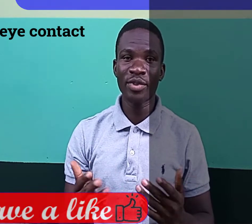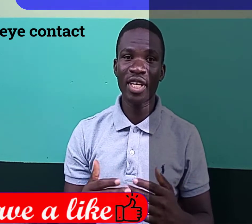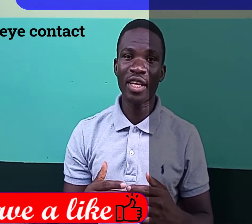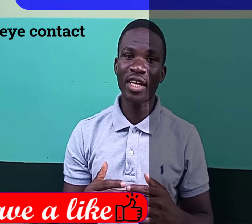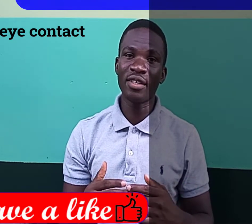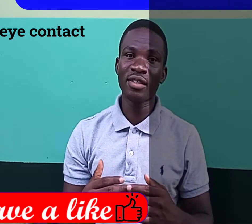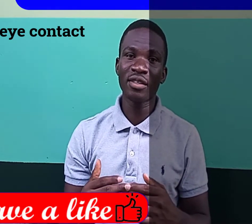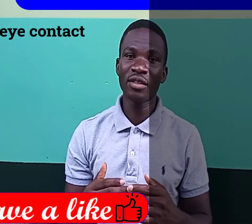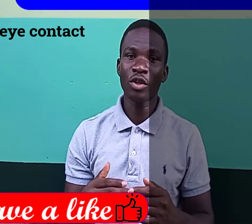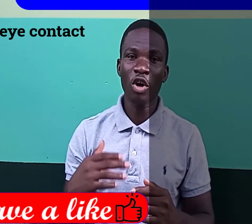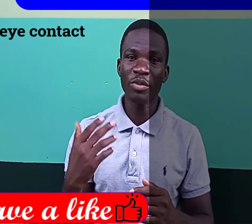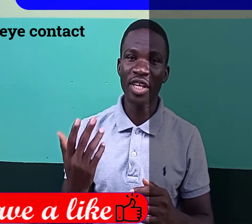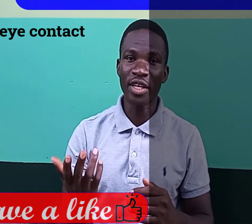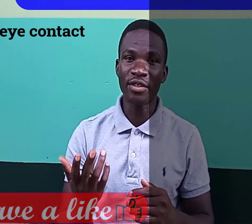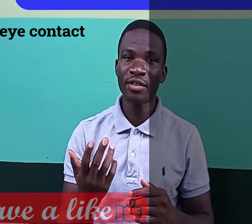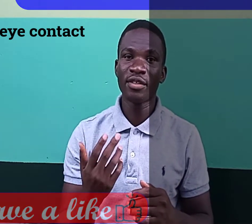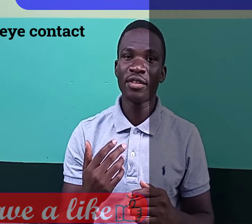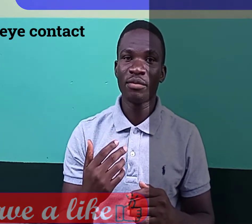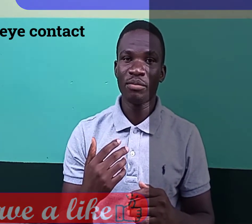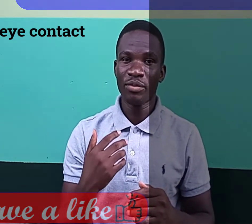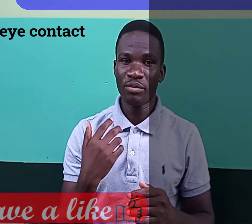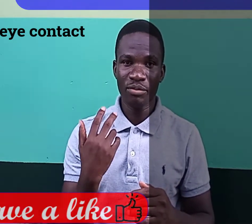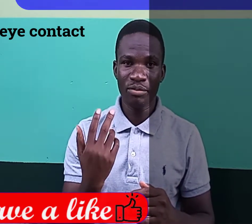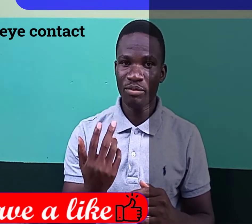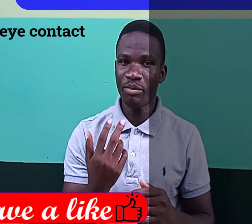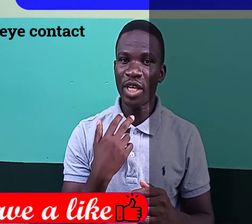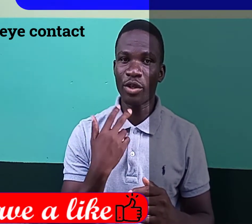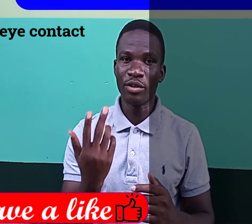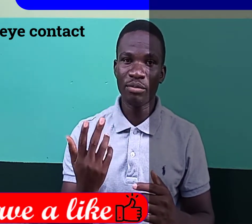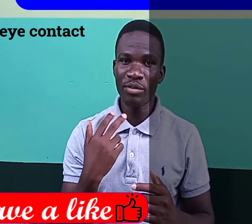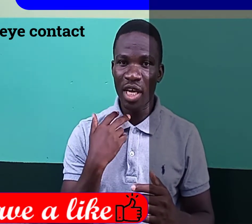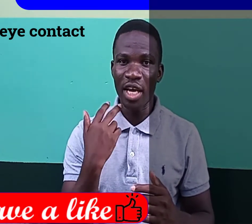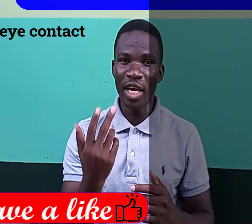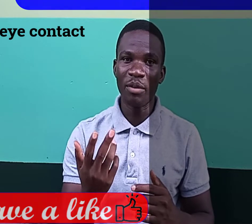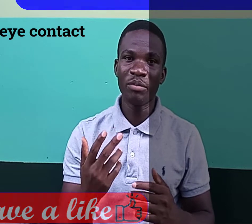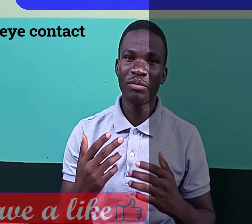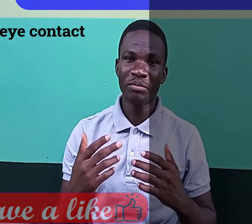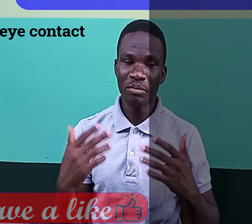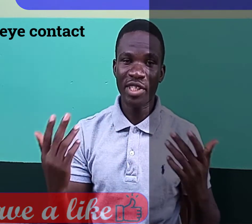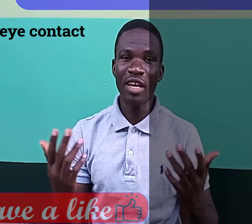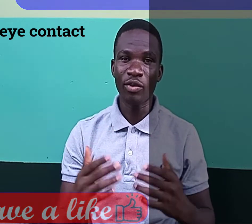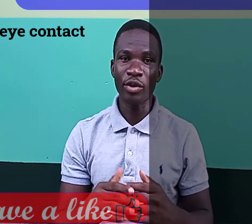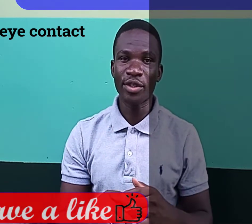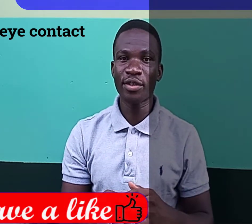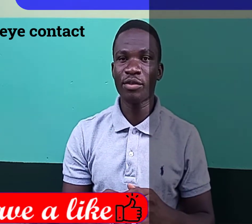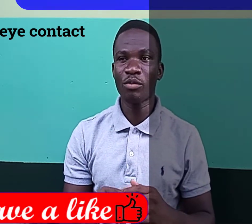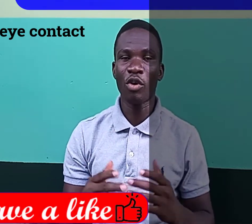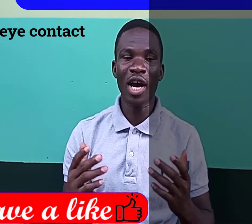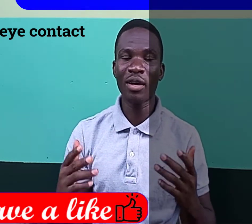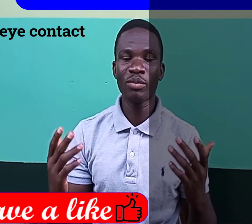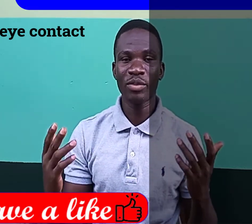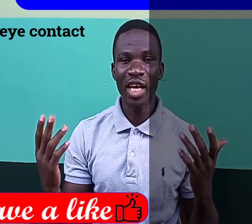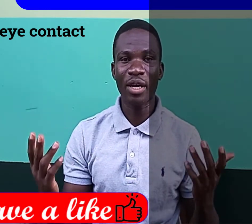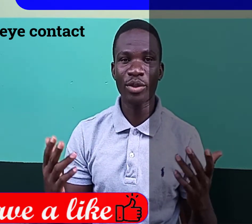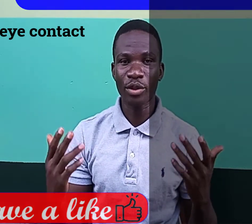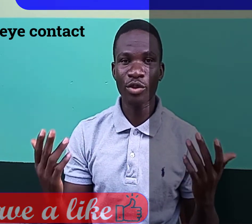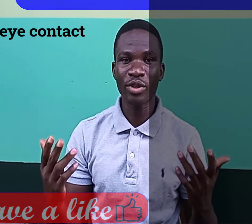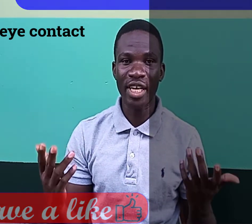and can still communicate based on their voice, or how loud or so they can